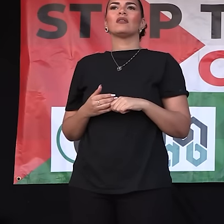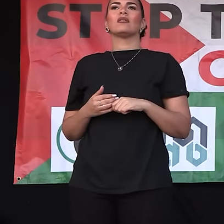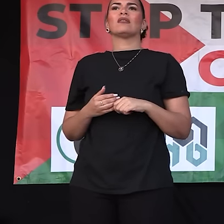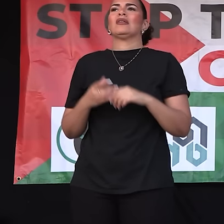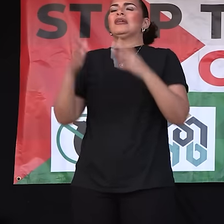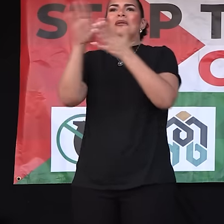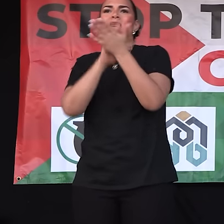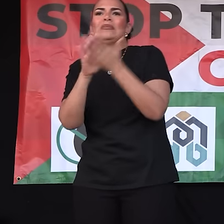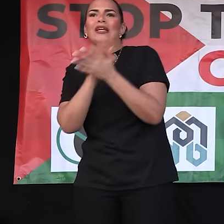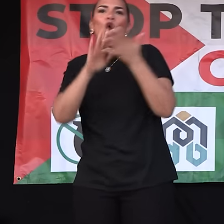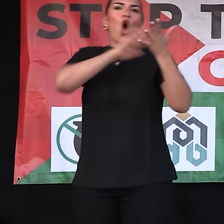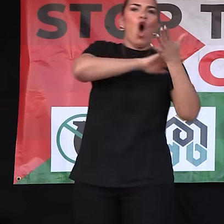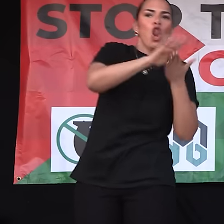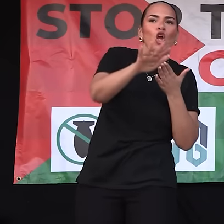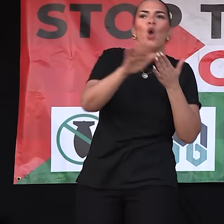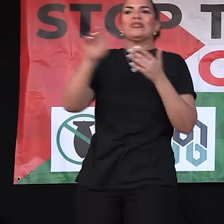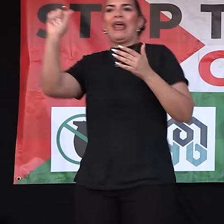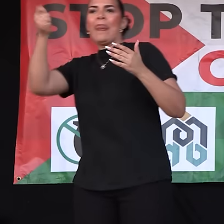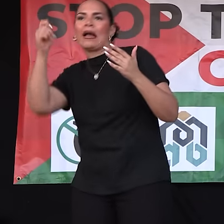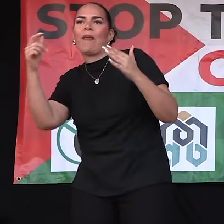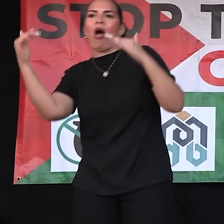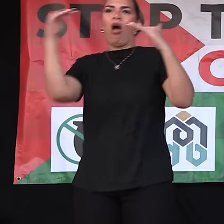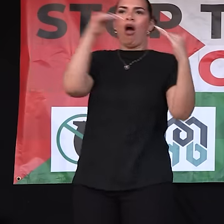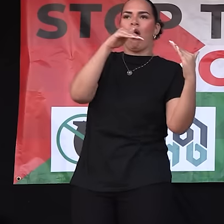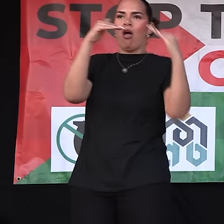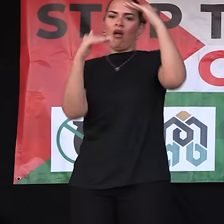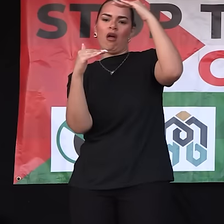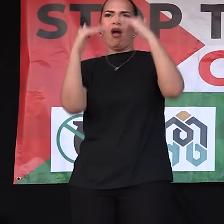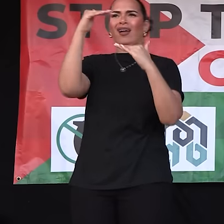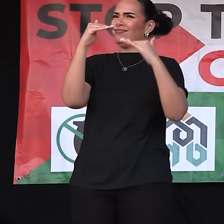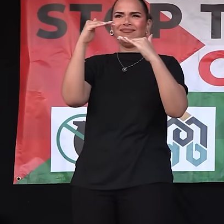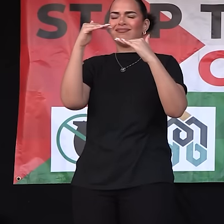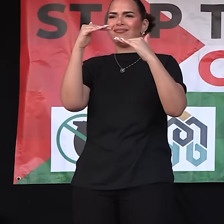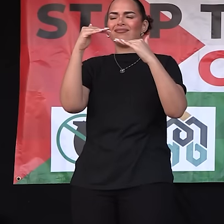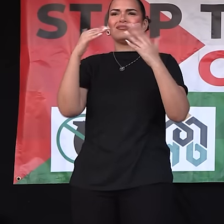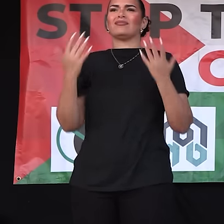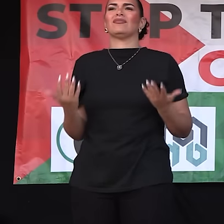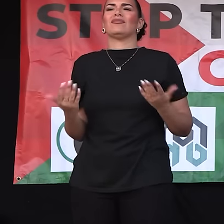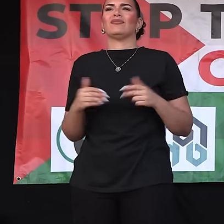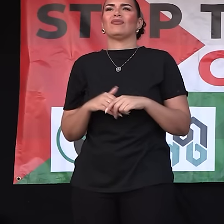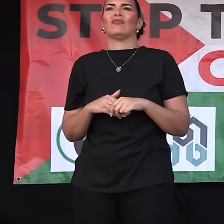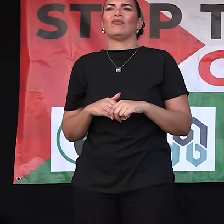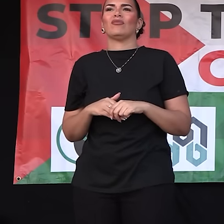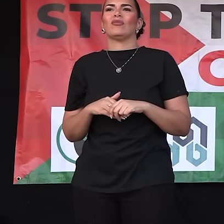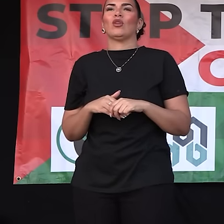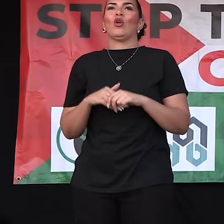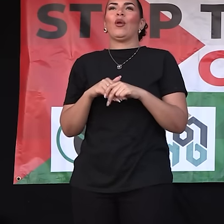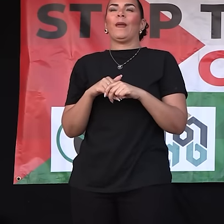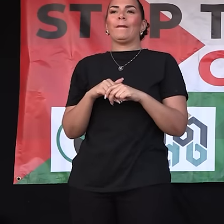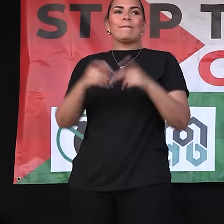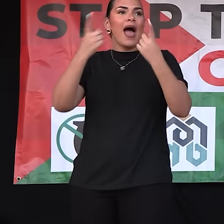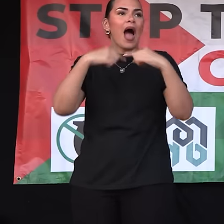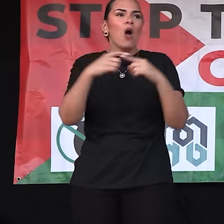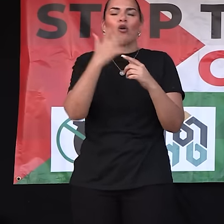in contradiction. The only future possible is one in which our grief and